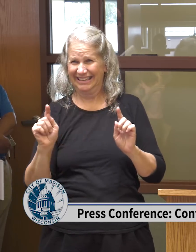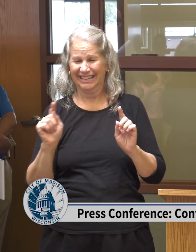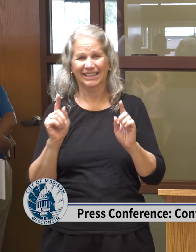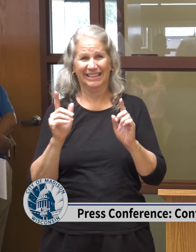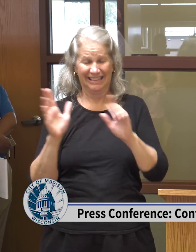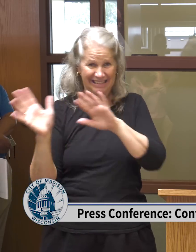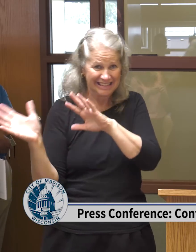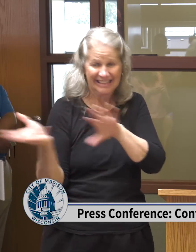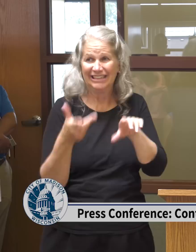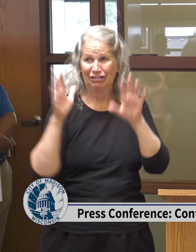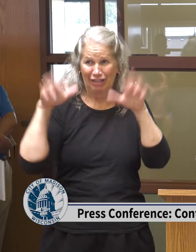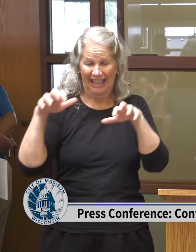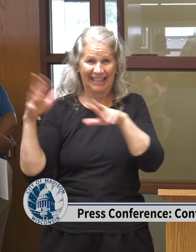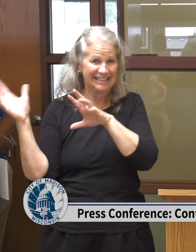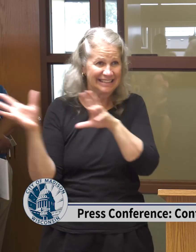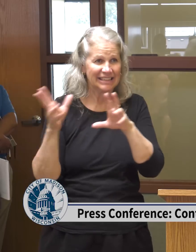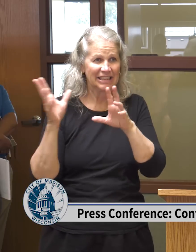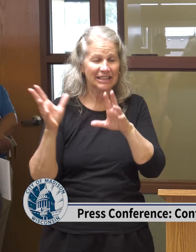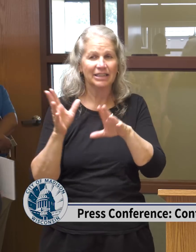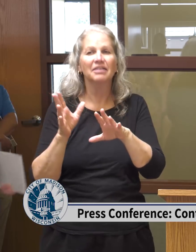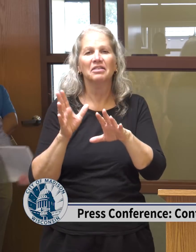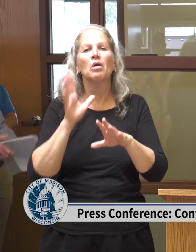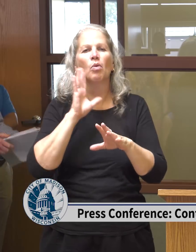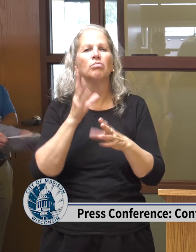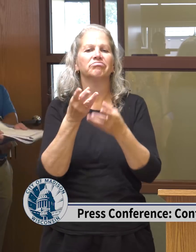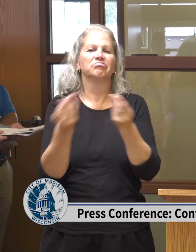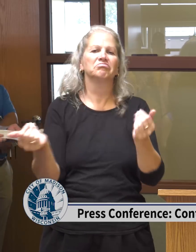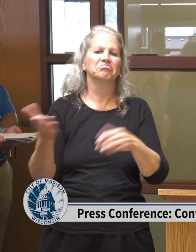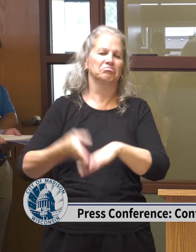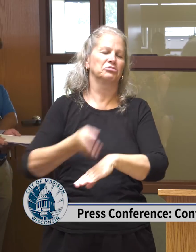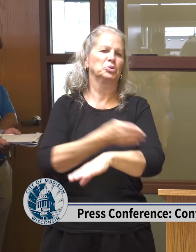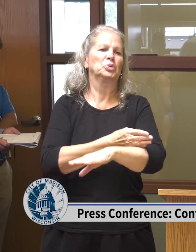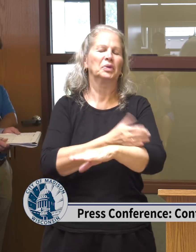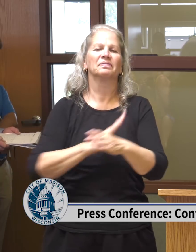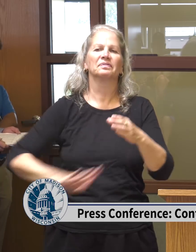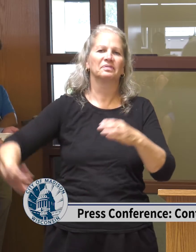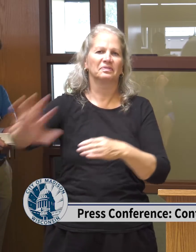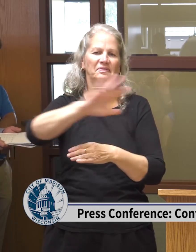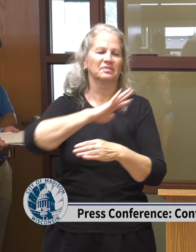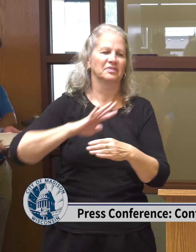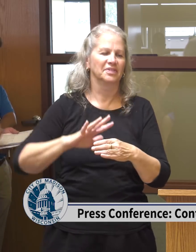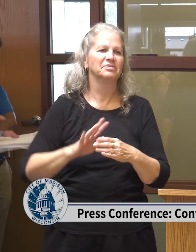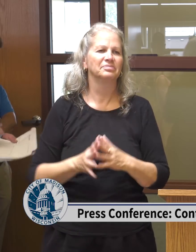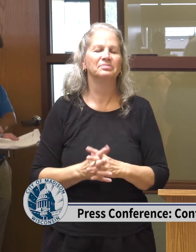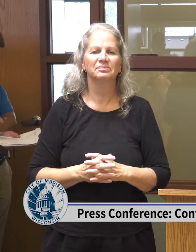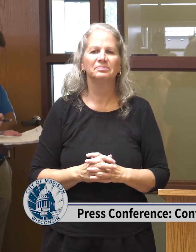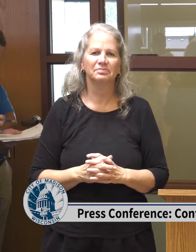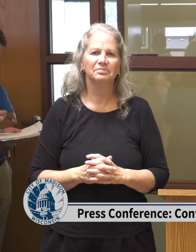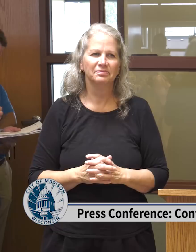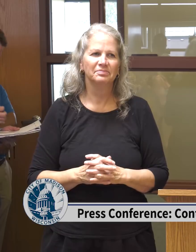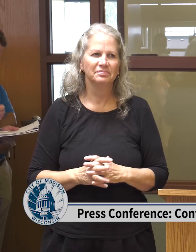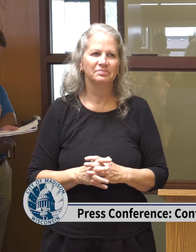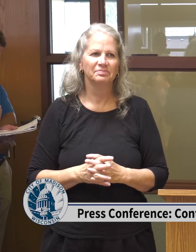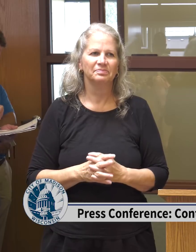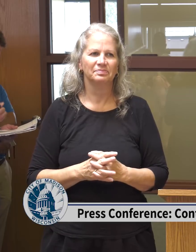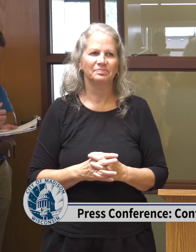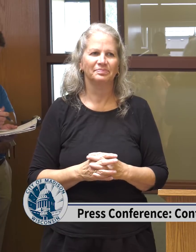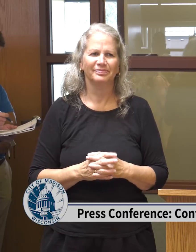The problem in situations like this is people would like to know it's over.